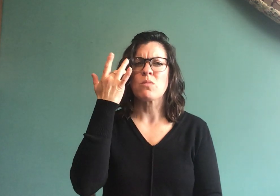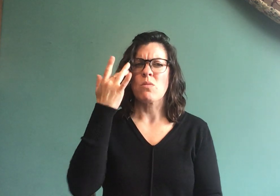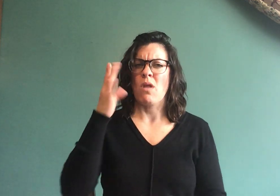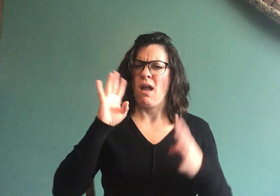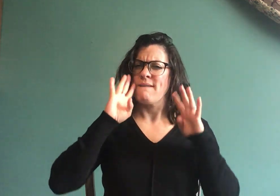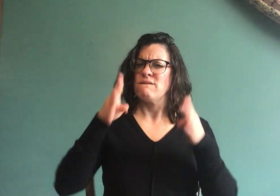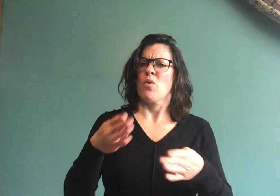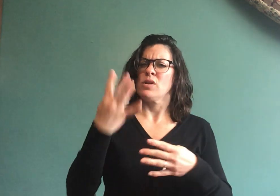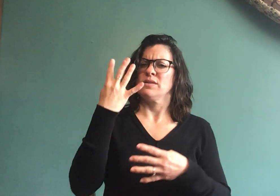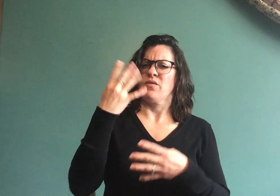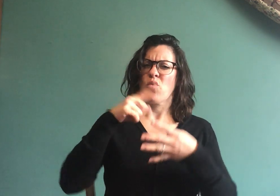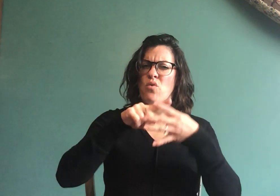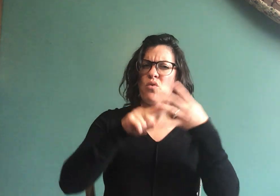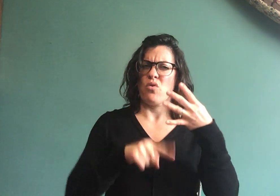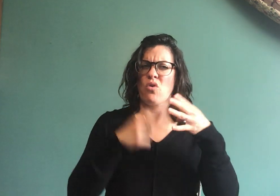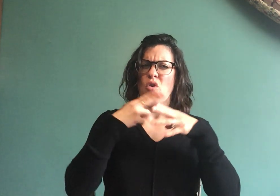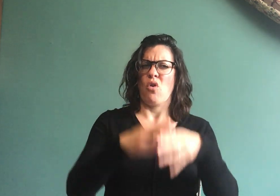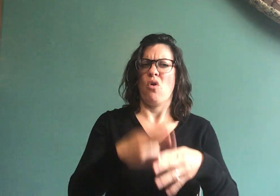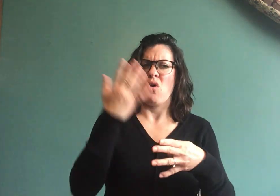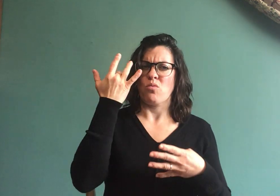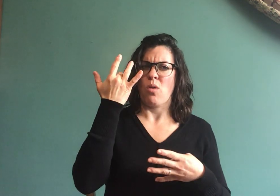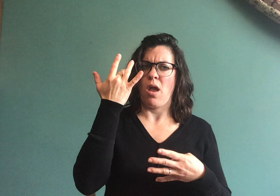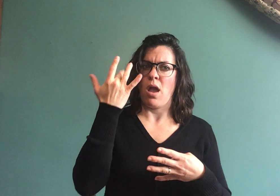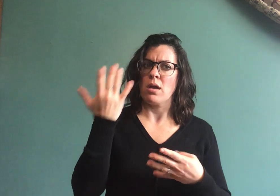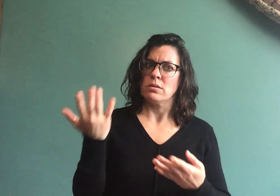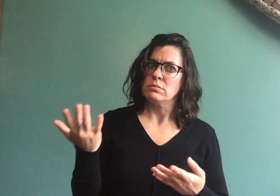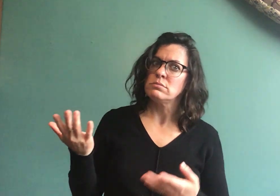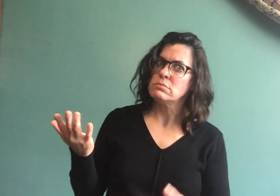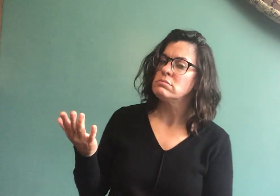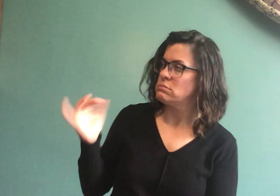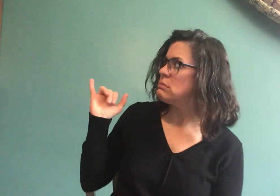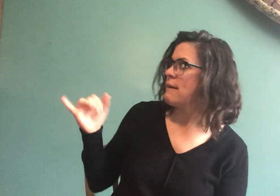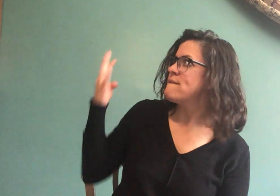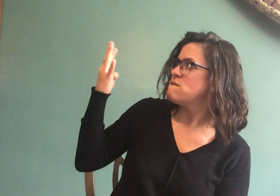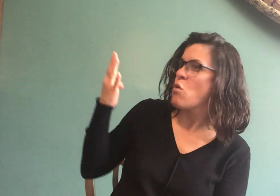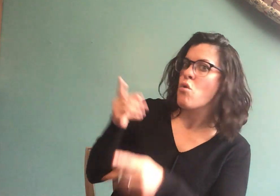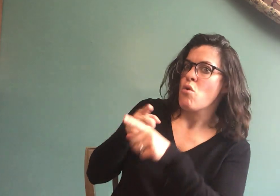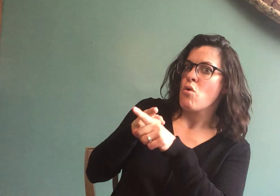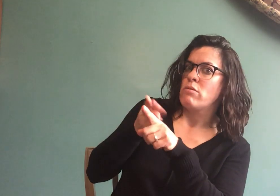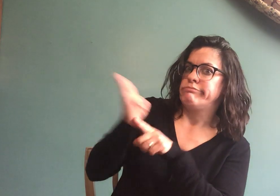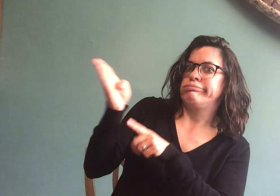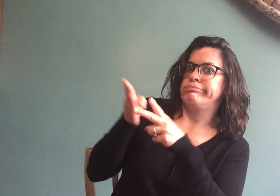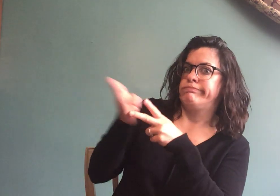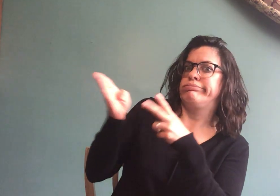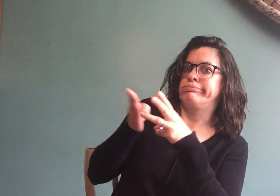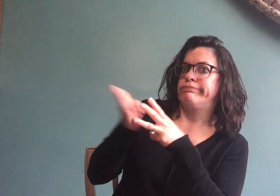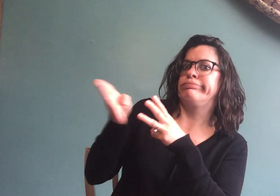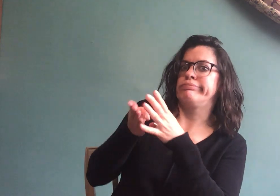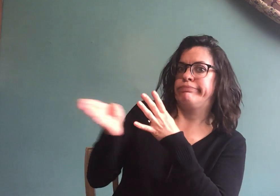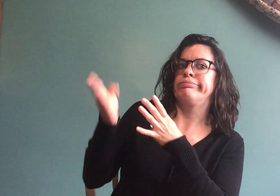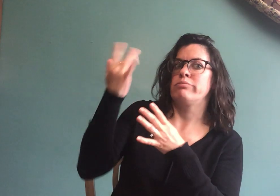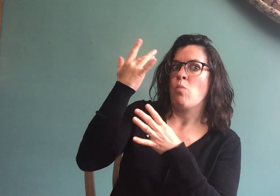problem. Because they're super dangerous, yes, and they could be the main problems. Absolutely.